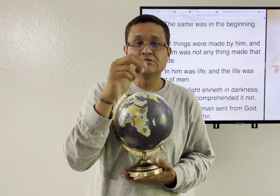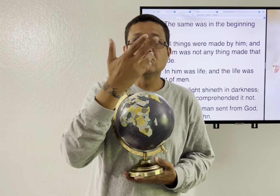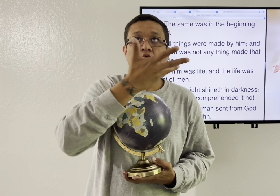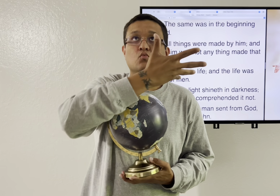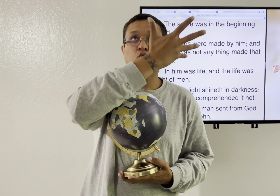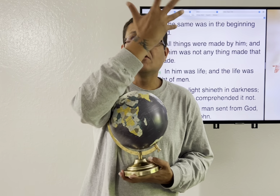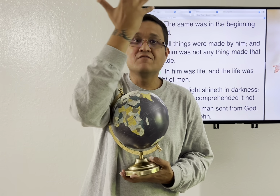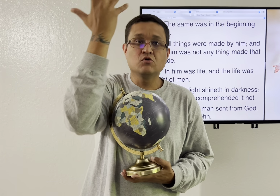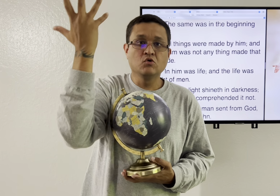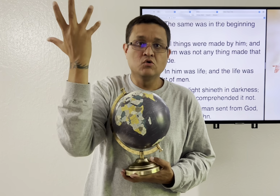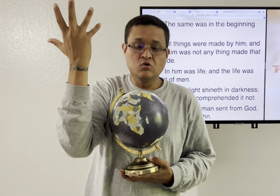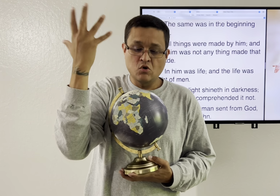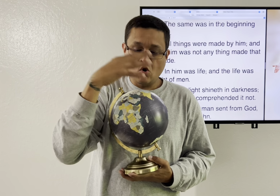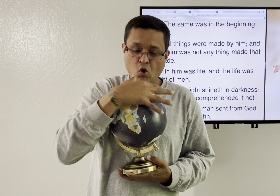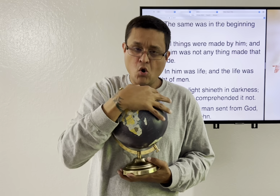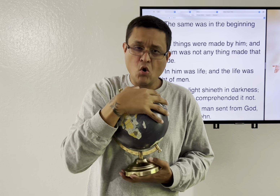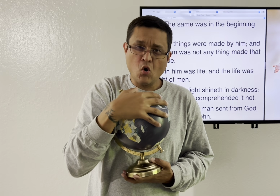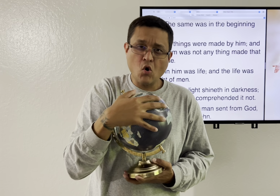in the universe, yes.